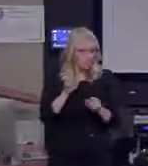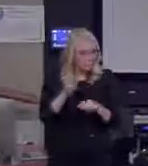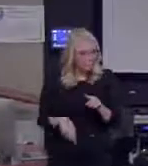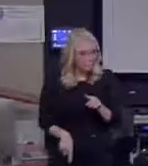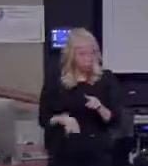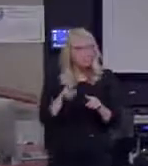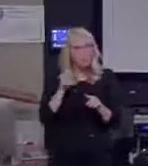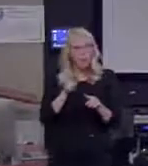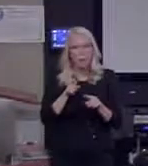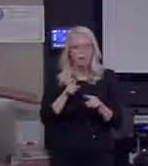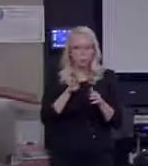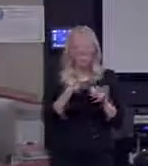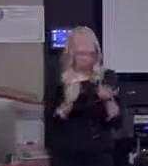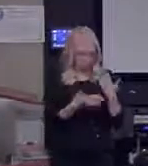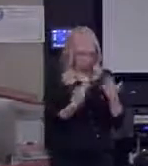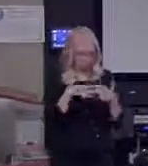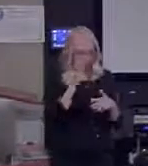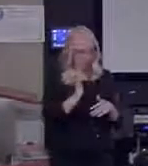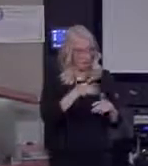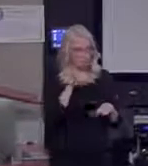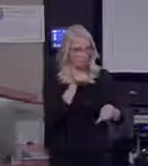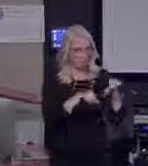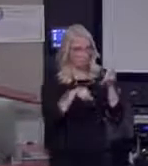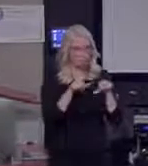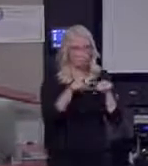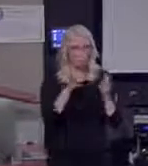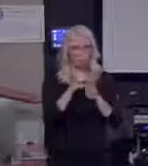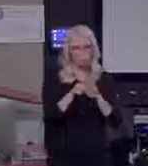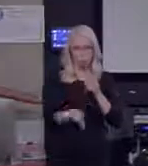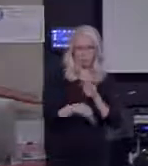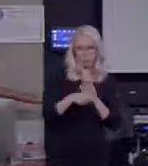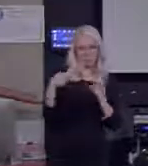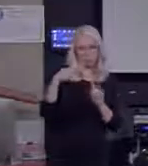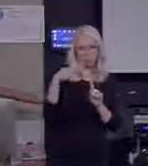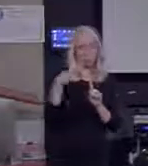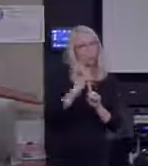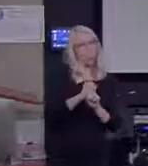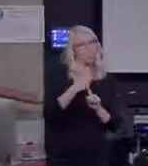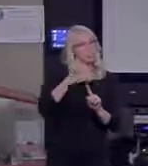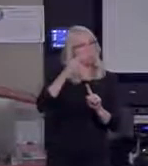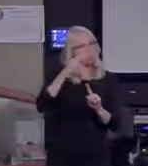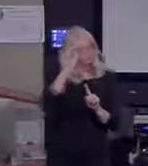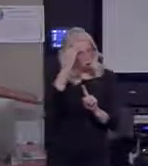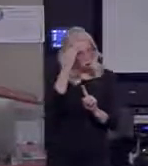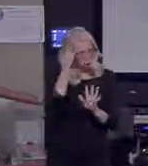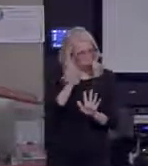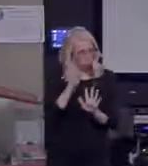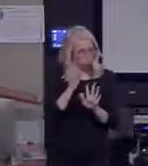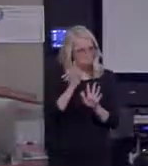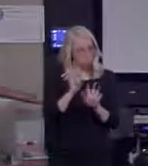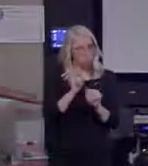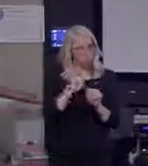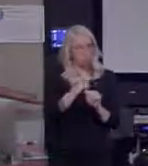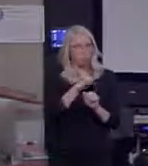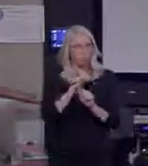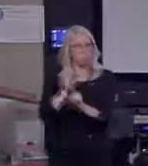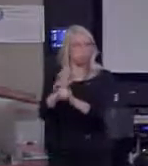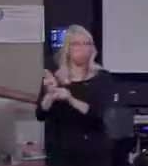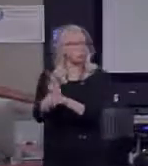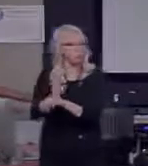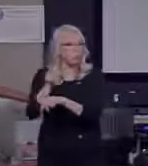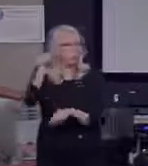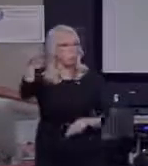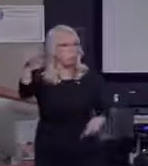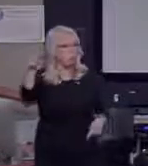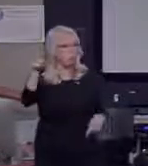go through the science and to figure out what are the principles that we actually know about that could actually be used to, we're